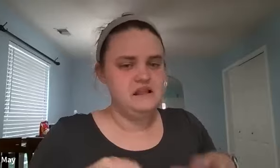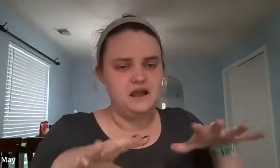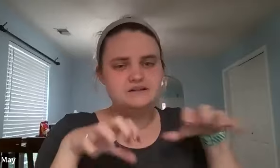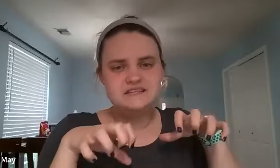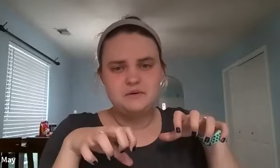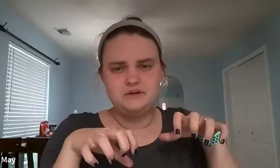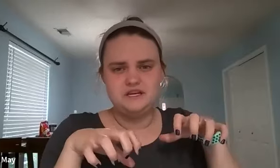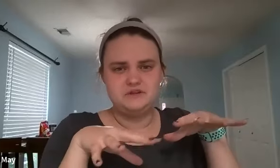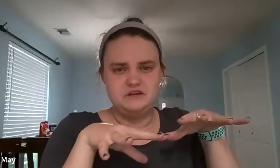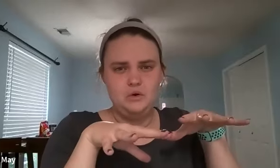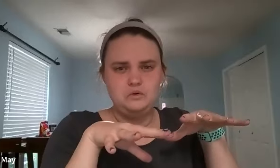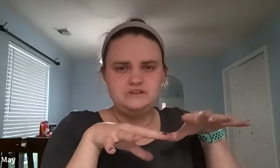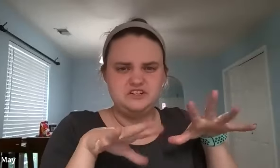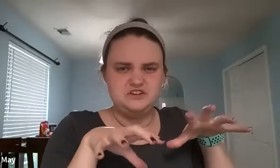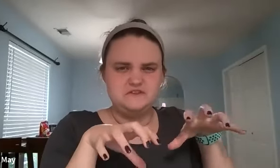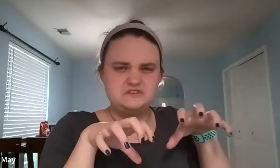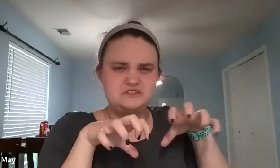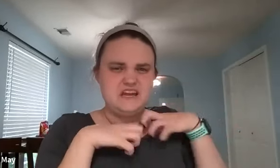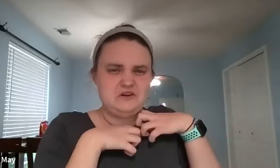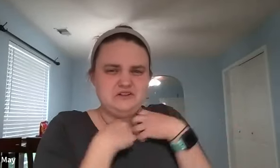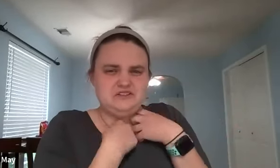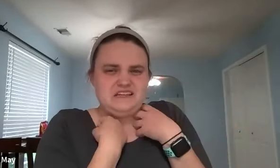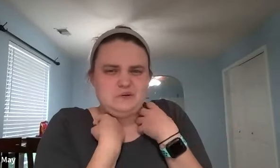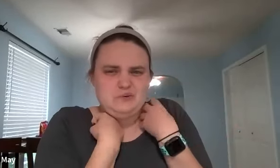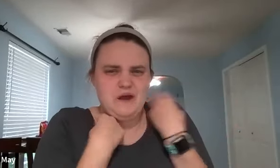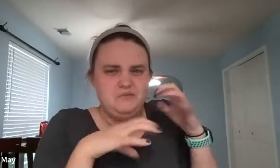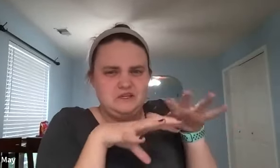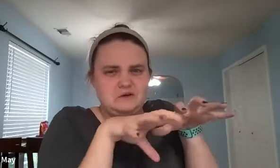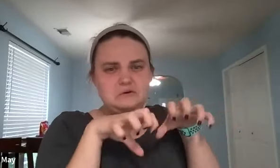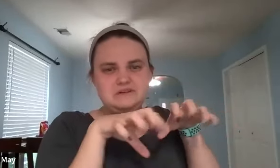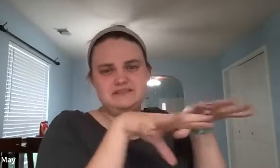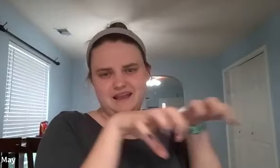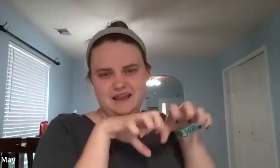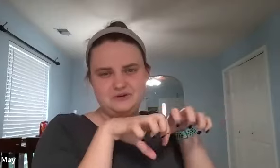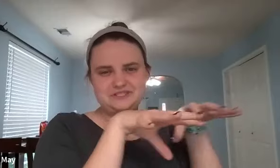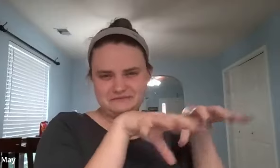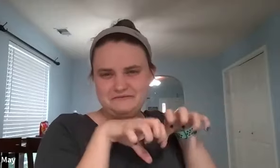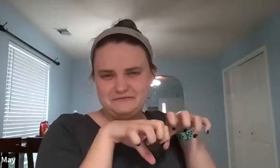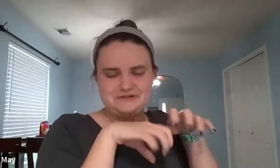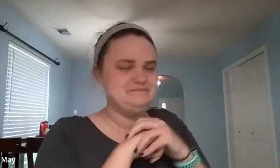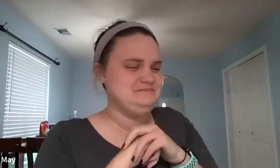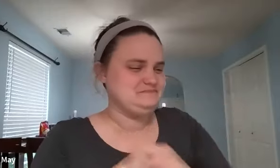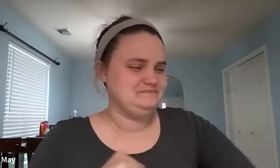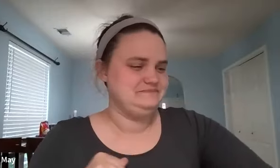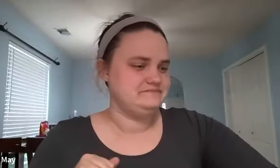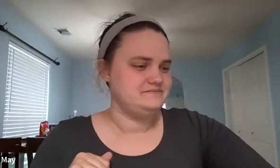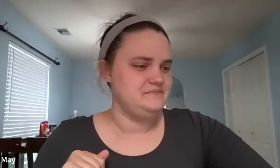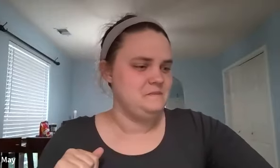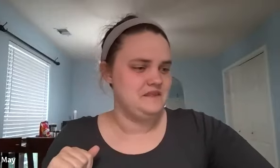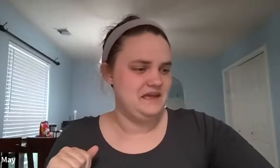I always think about when you get really cold, you know, your fingers start to kind of curl. You're just like, oh, I'm really cold. That kind of motion, frozen.